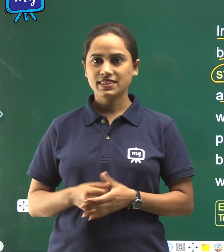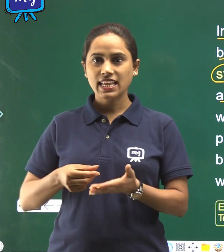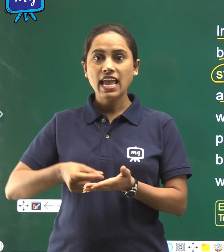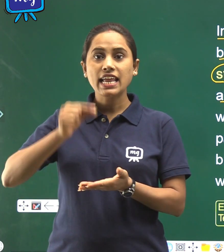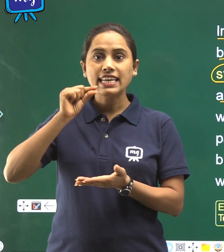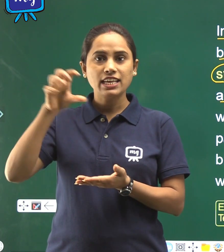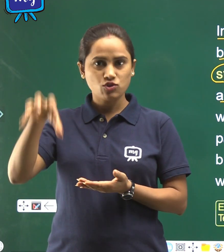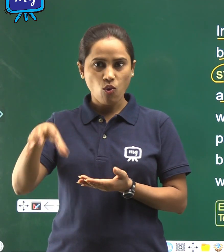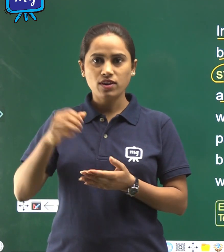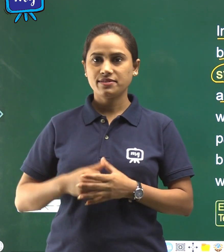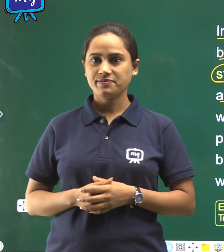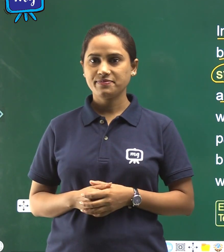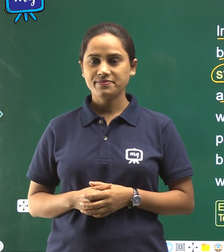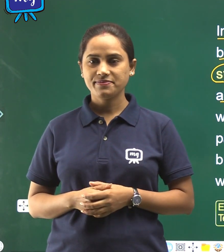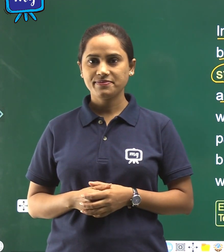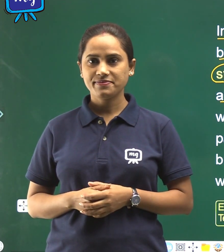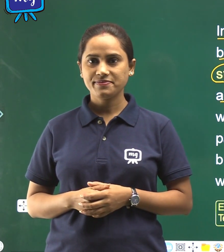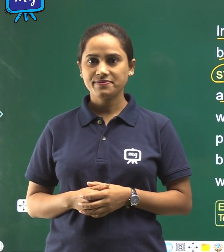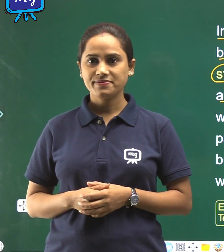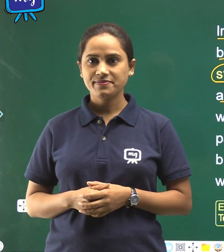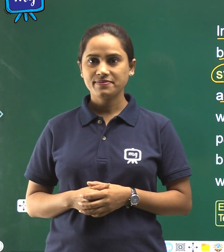tea stall